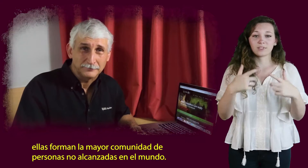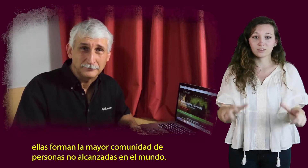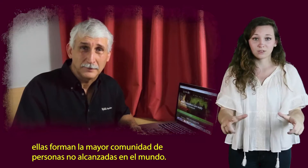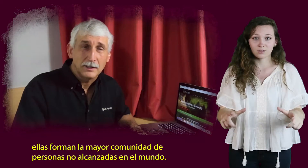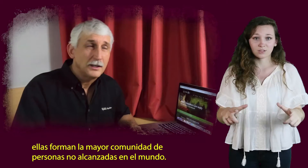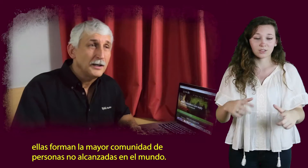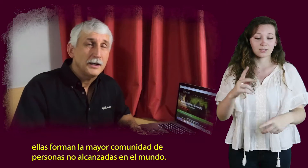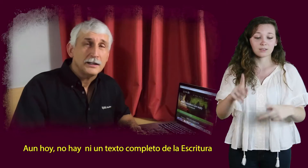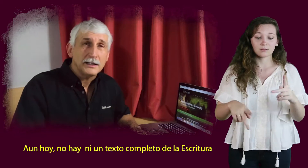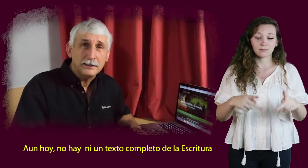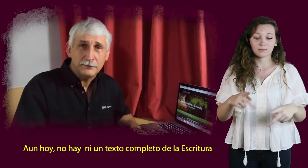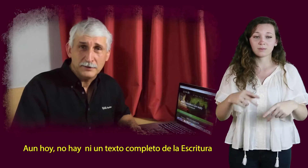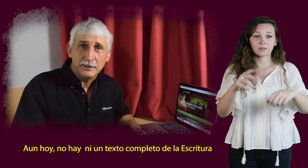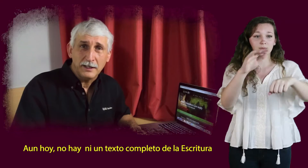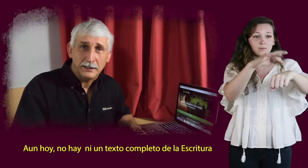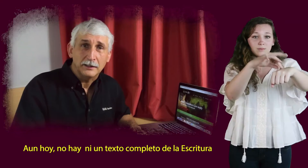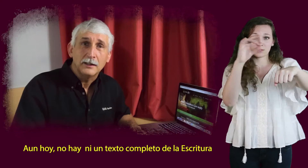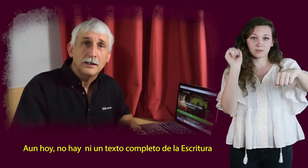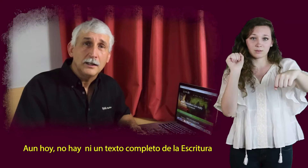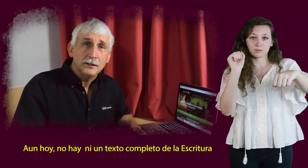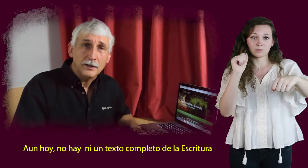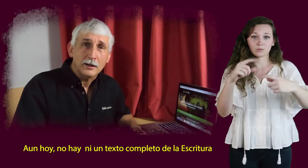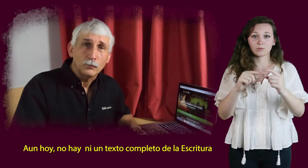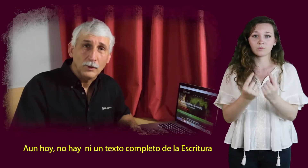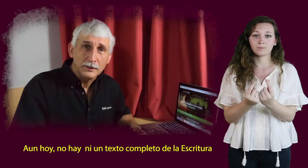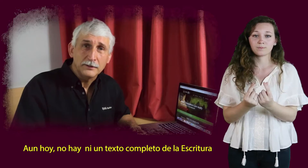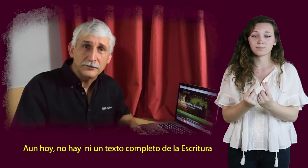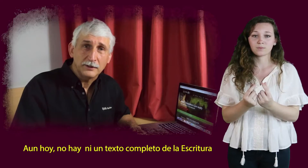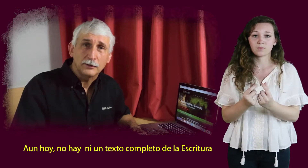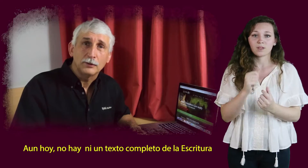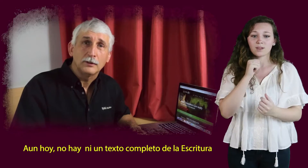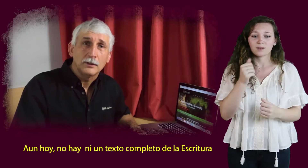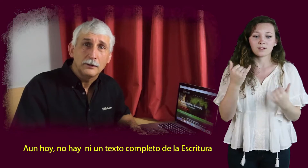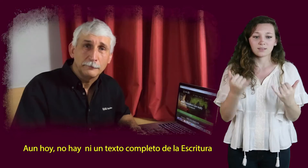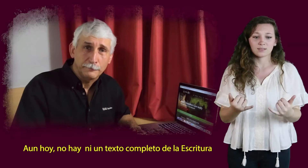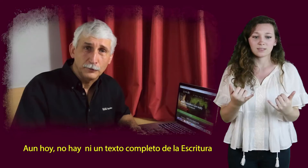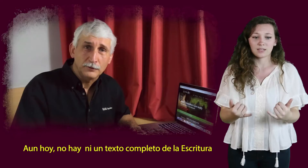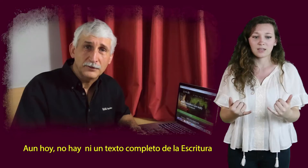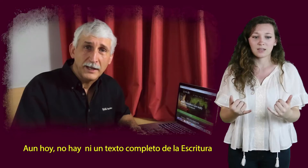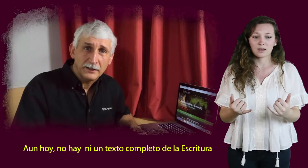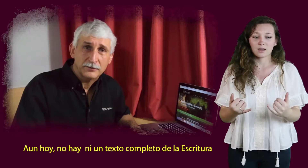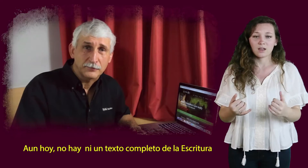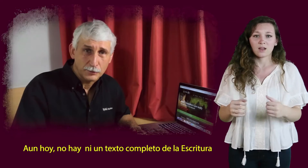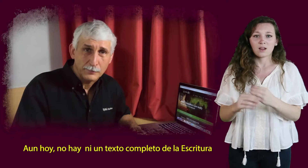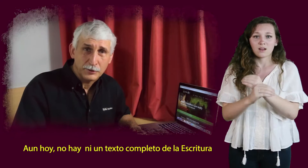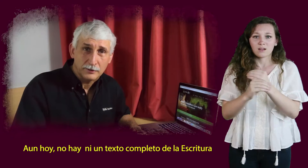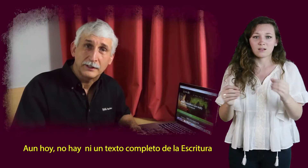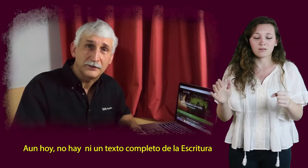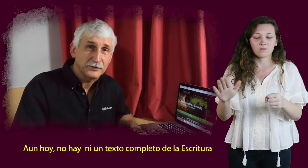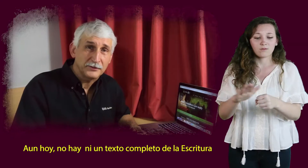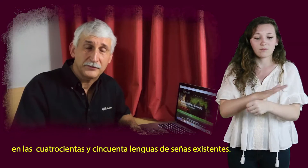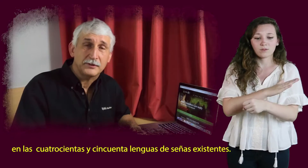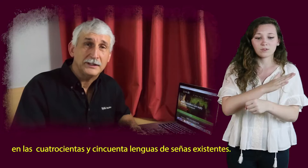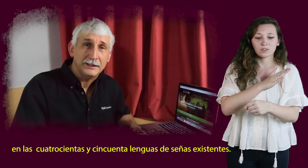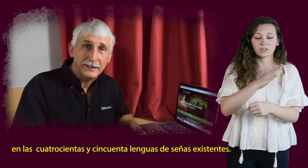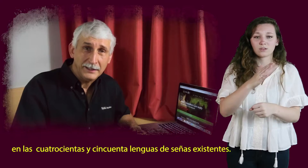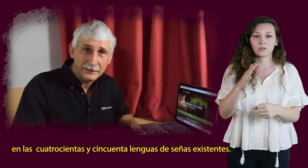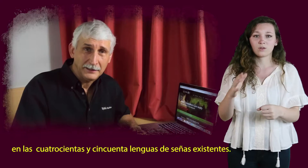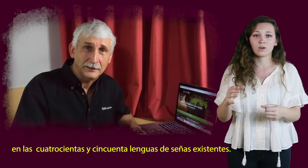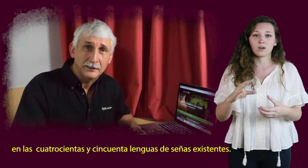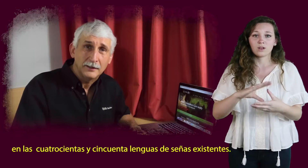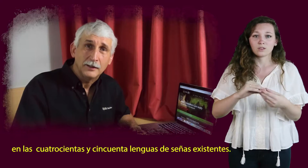group. Even today, not one single full text of Scripture exists